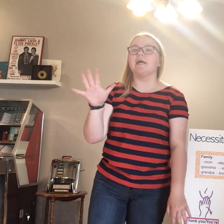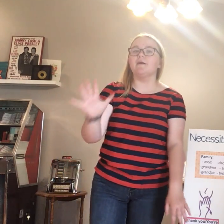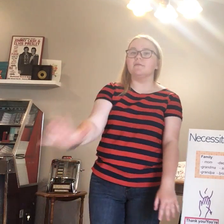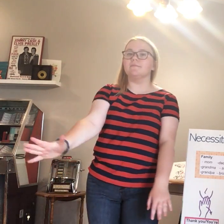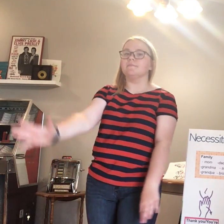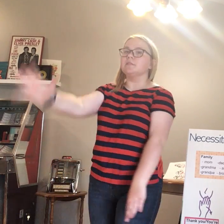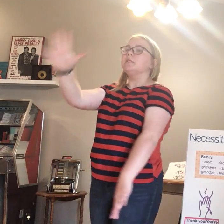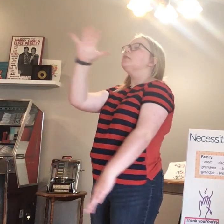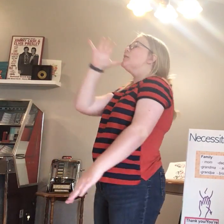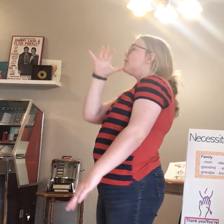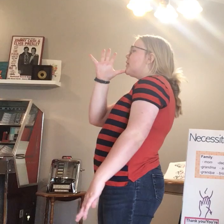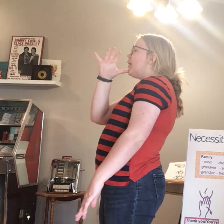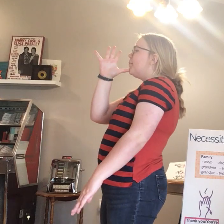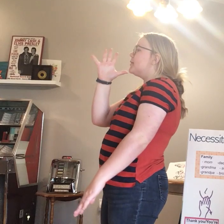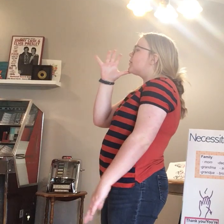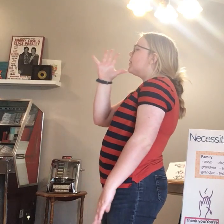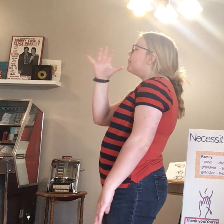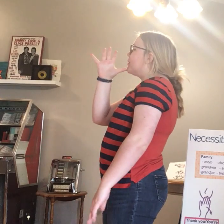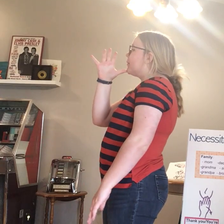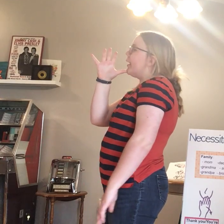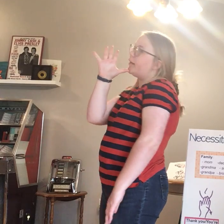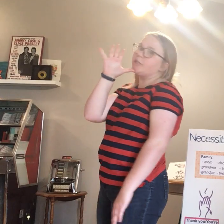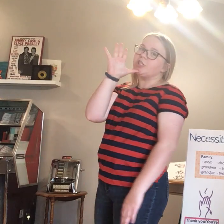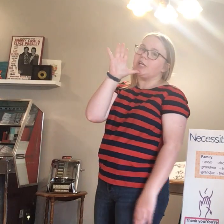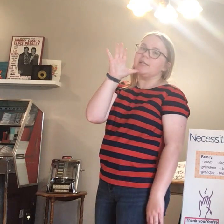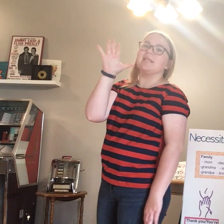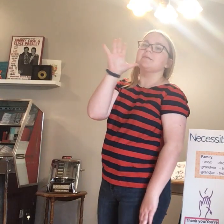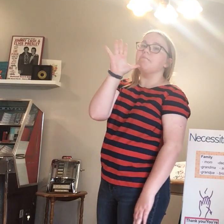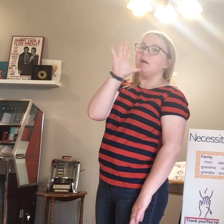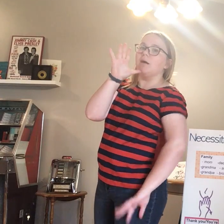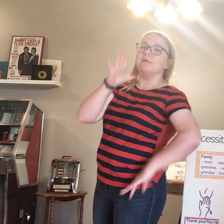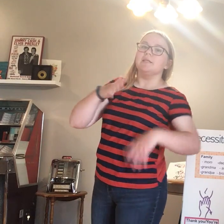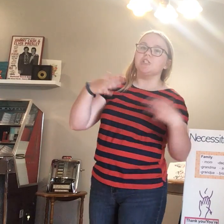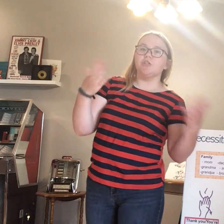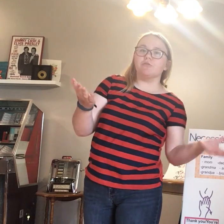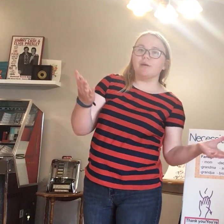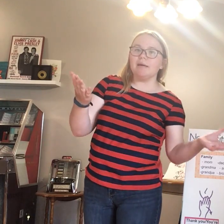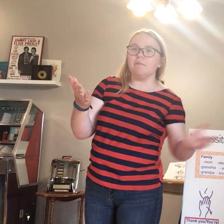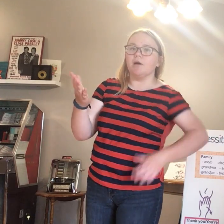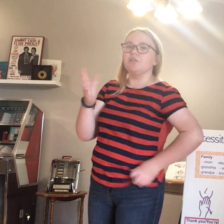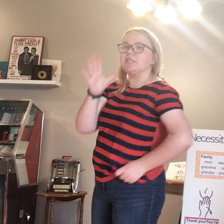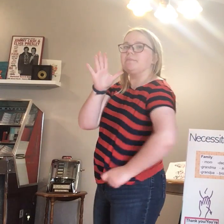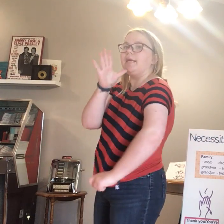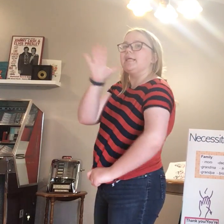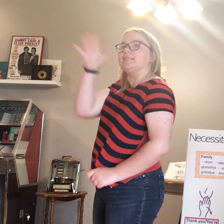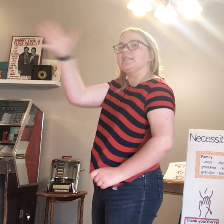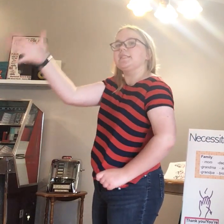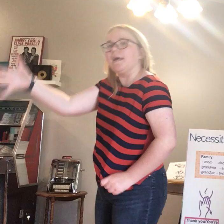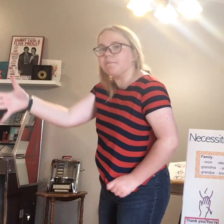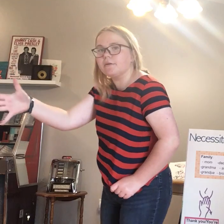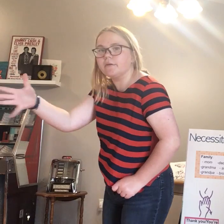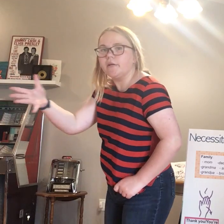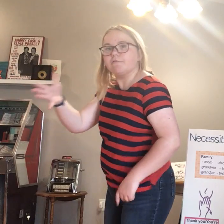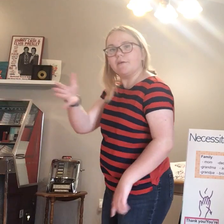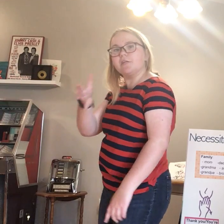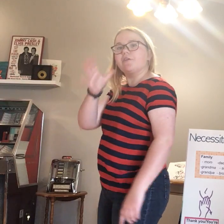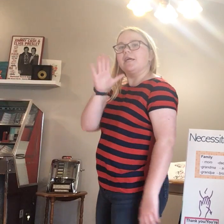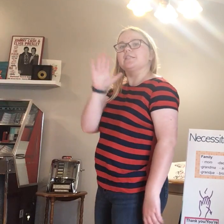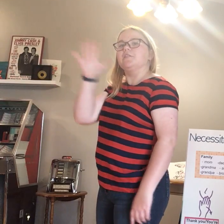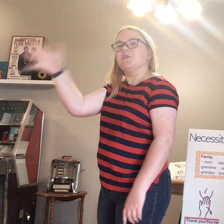out. Your thumb is going to be right on your chin. That's mom. To do grandma, you just make it skip. For every grand's going to do